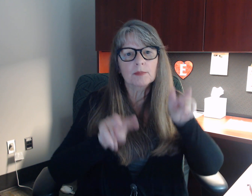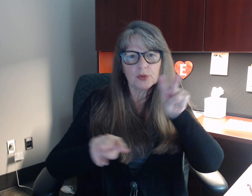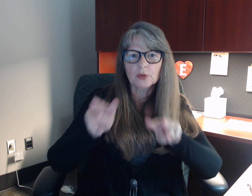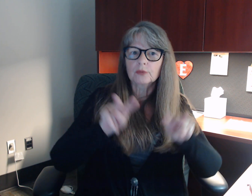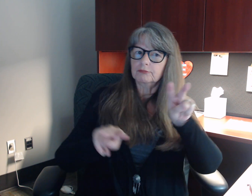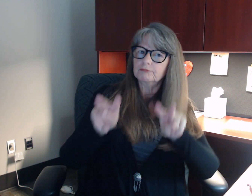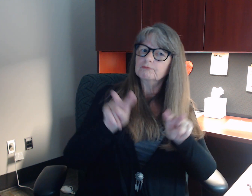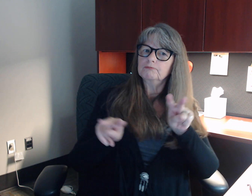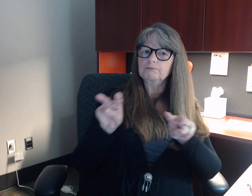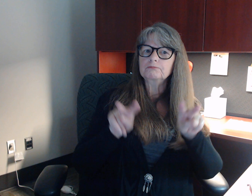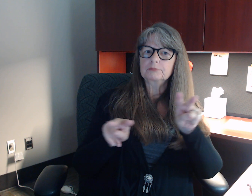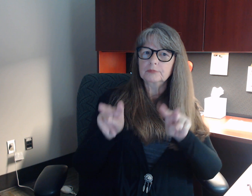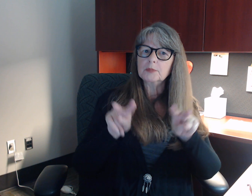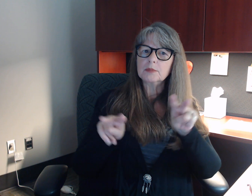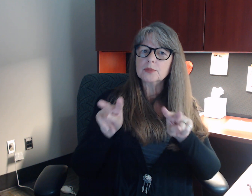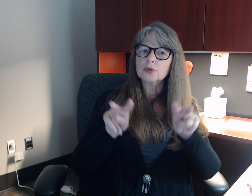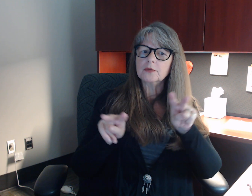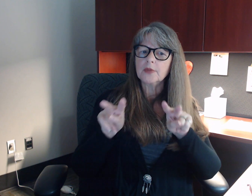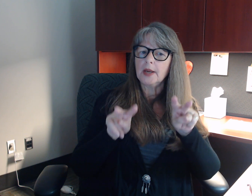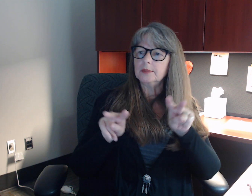observe. Observe